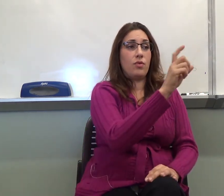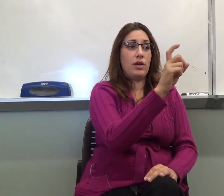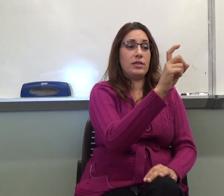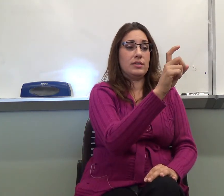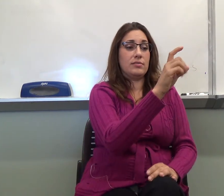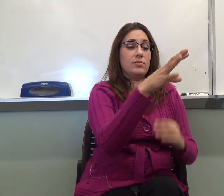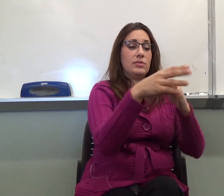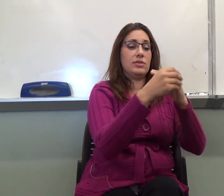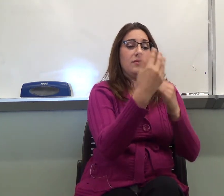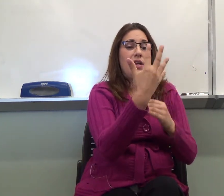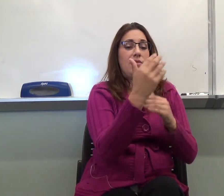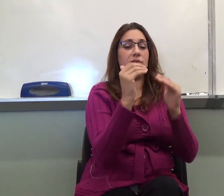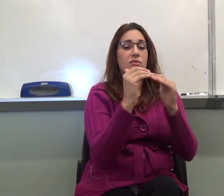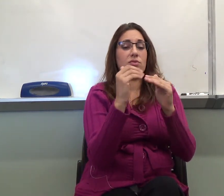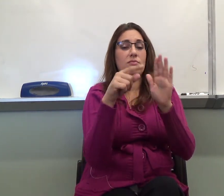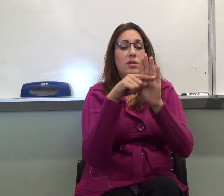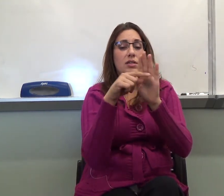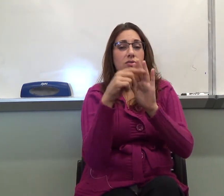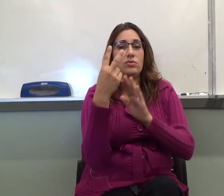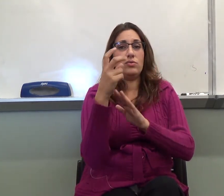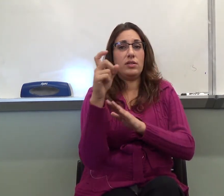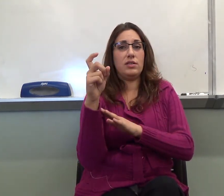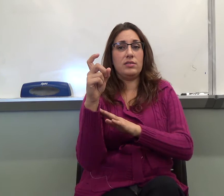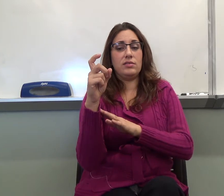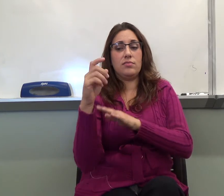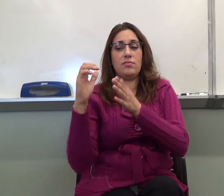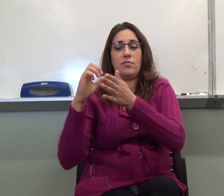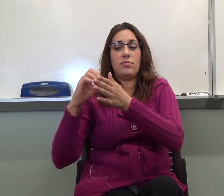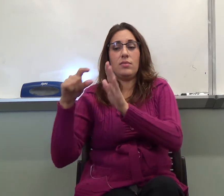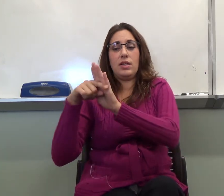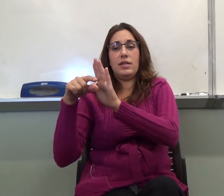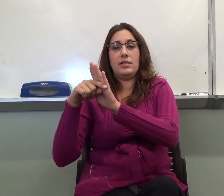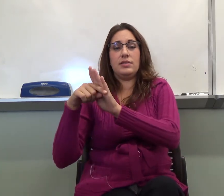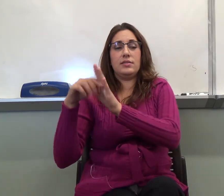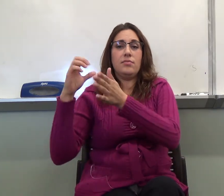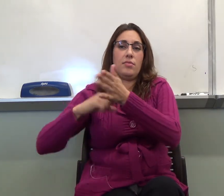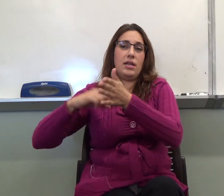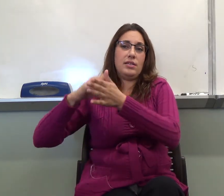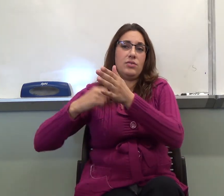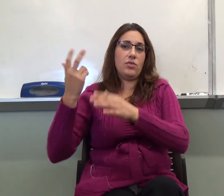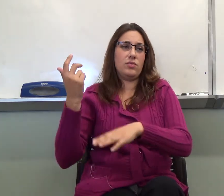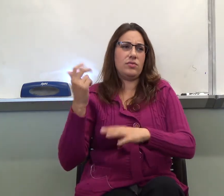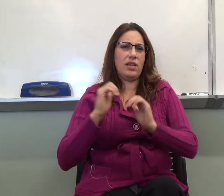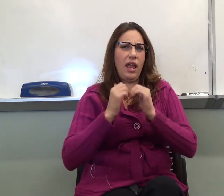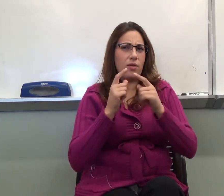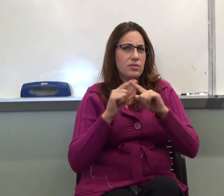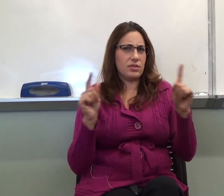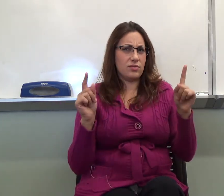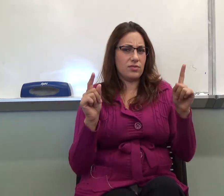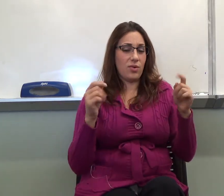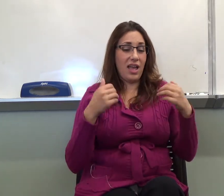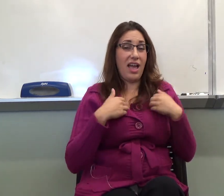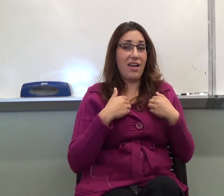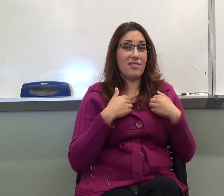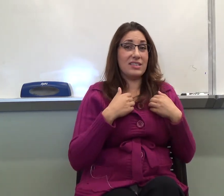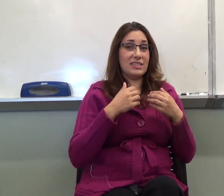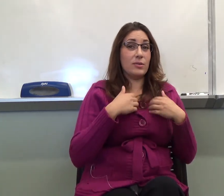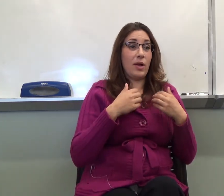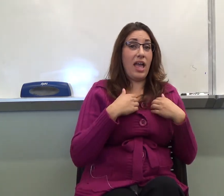minus 2x minus 13. What's the difference here? We've got x's on both sides.